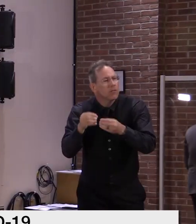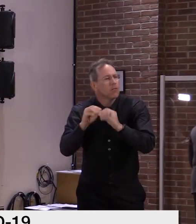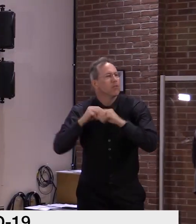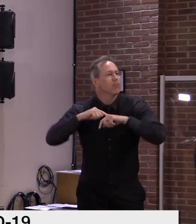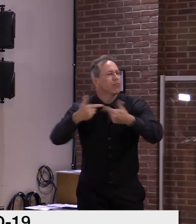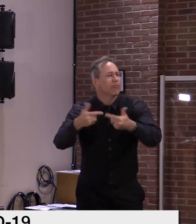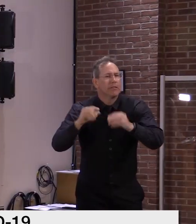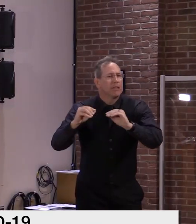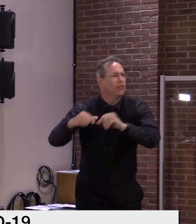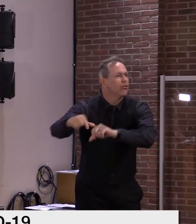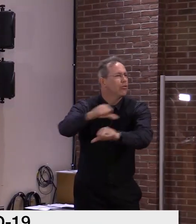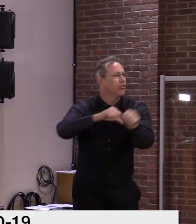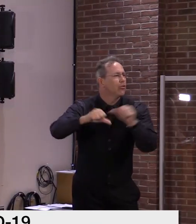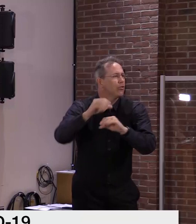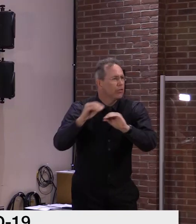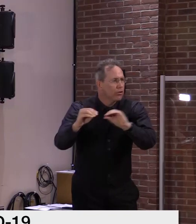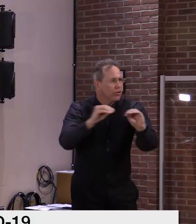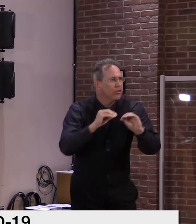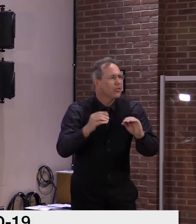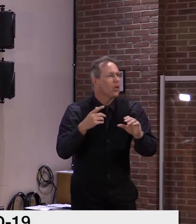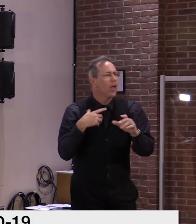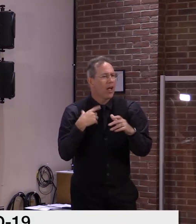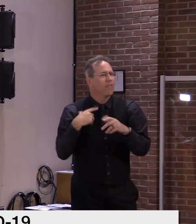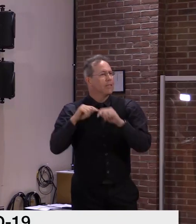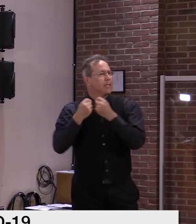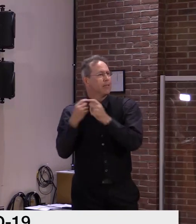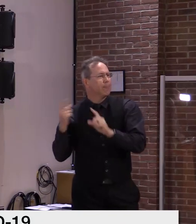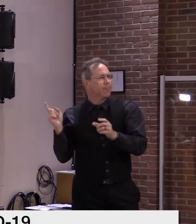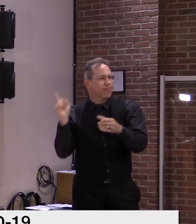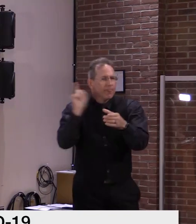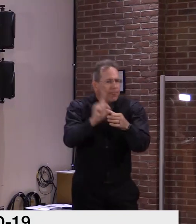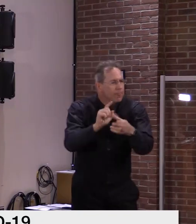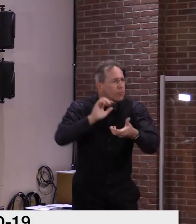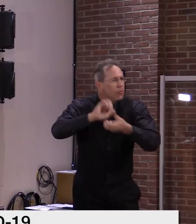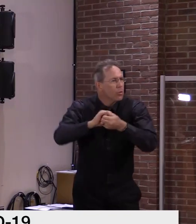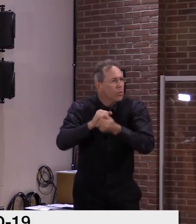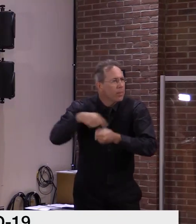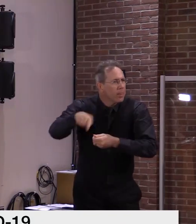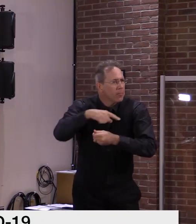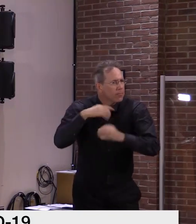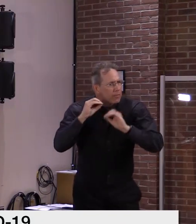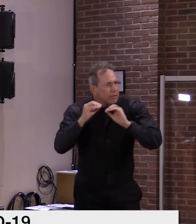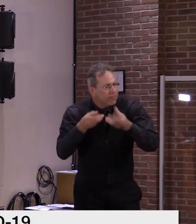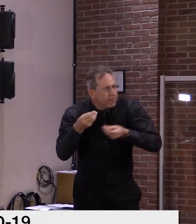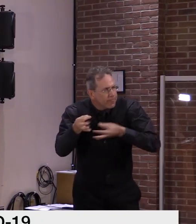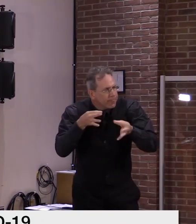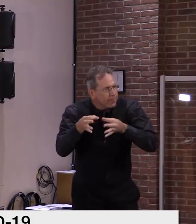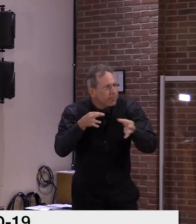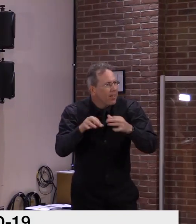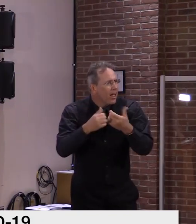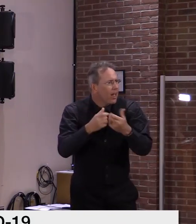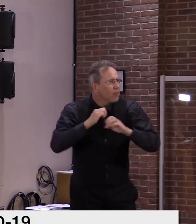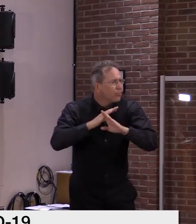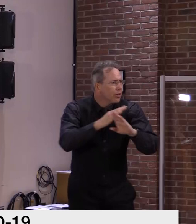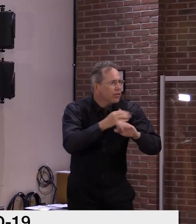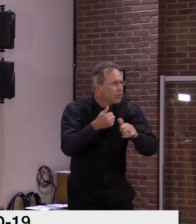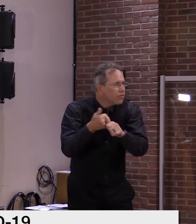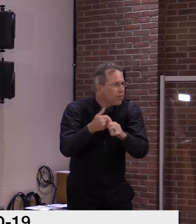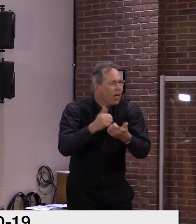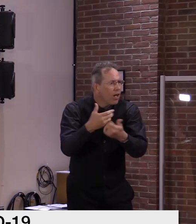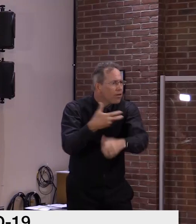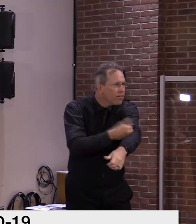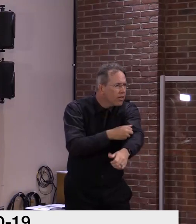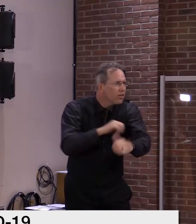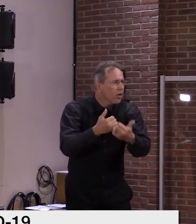do have teams that are working very closely in a health equity fashion across the entire BIPOC community, including